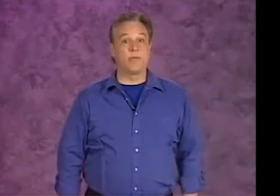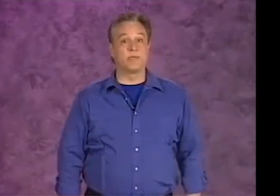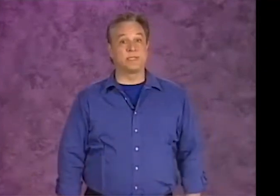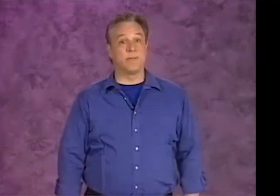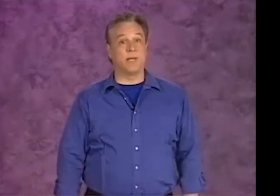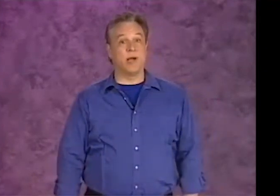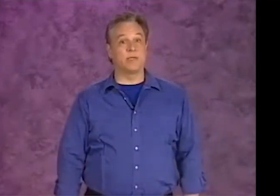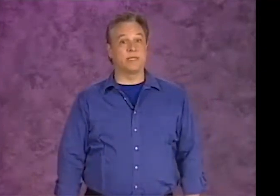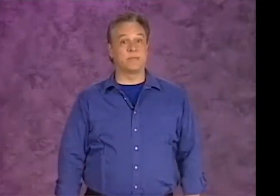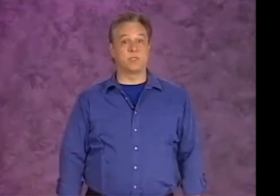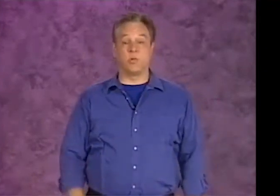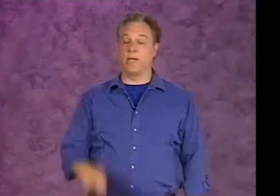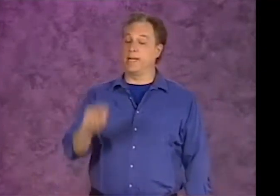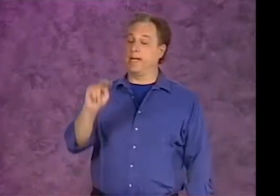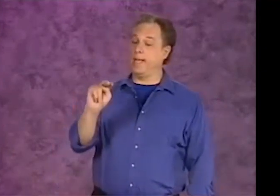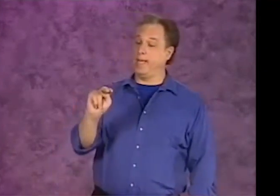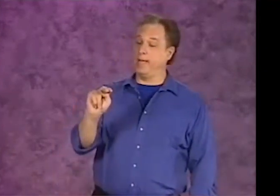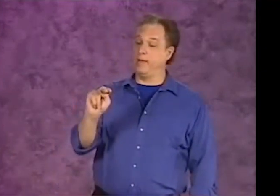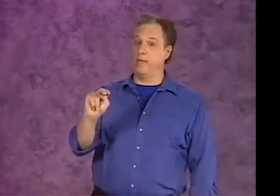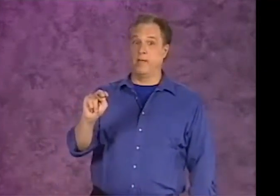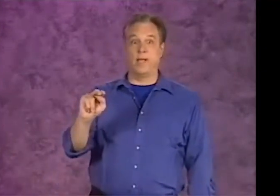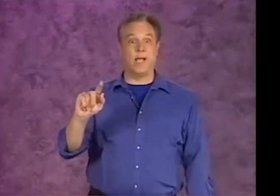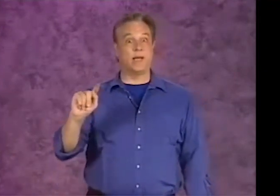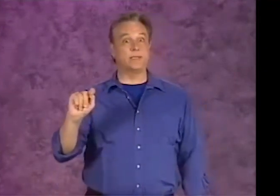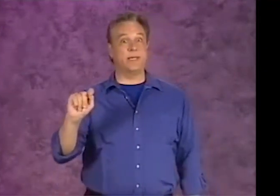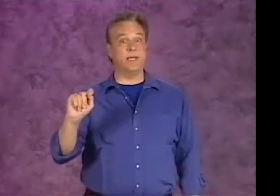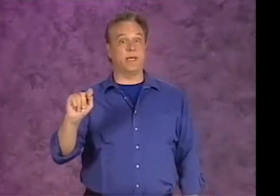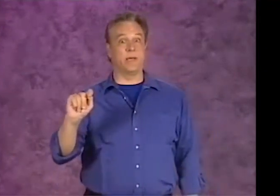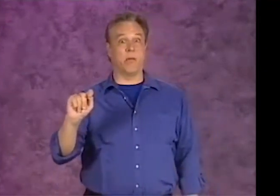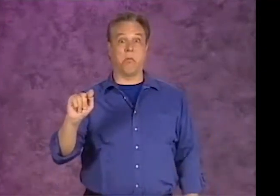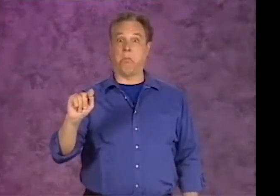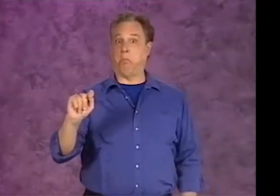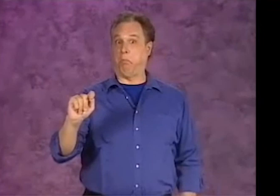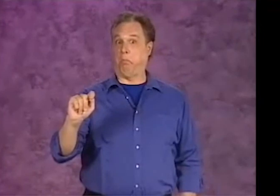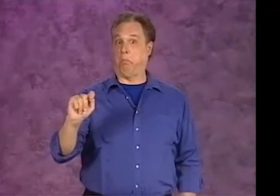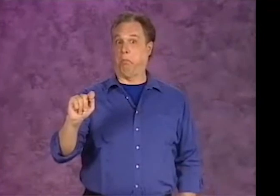the similarities between an N and a T.